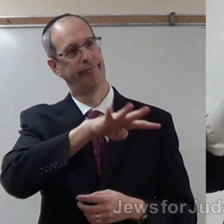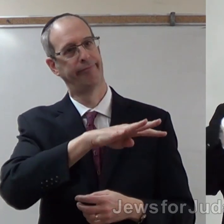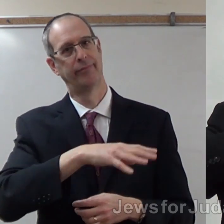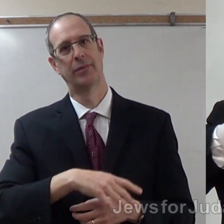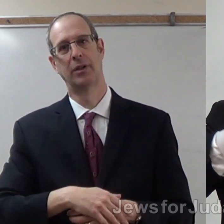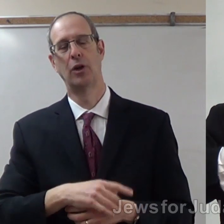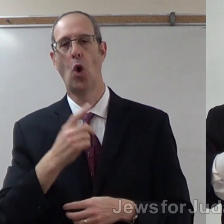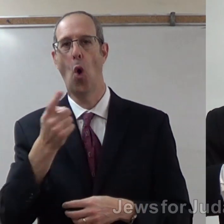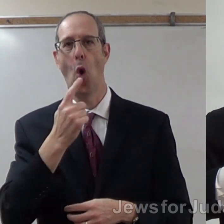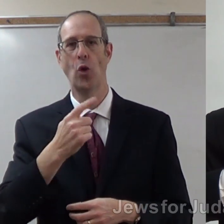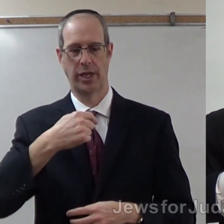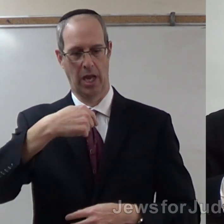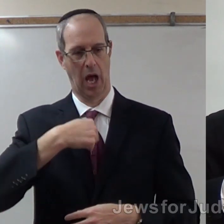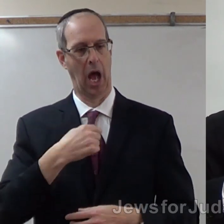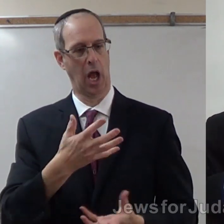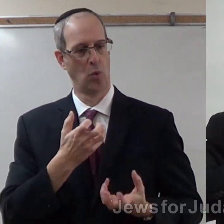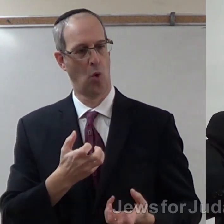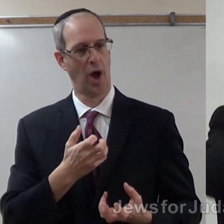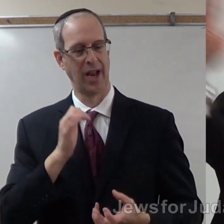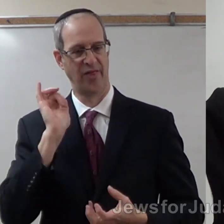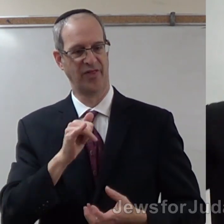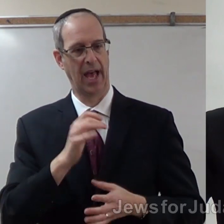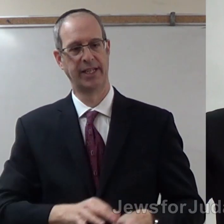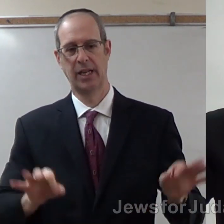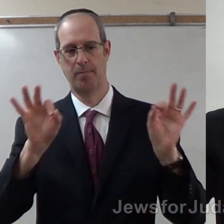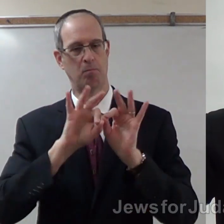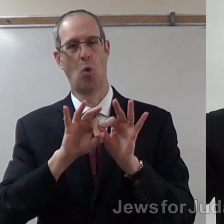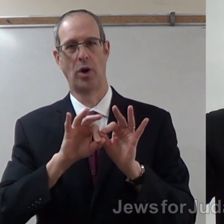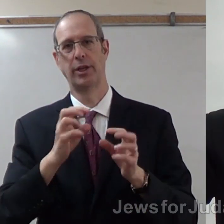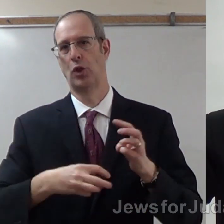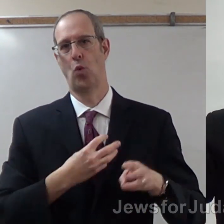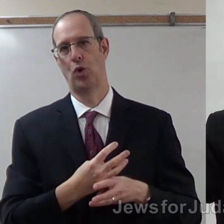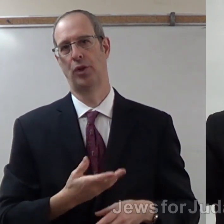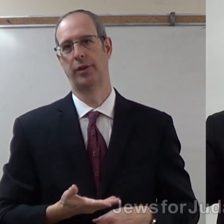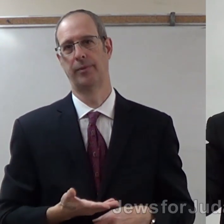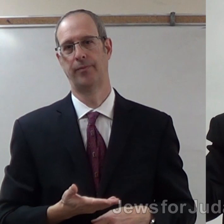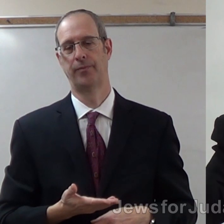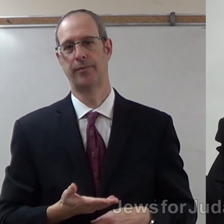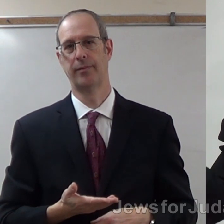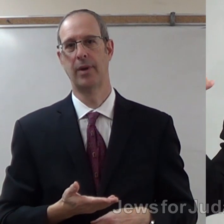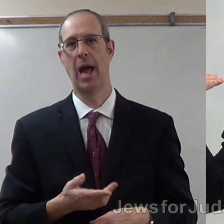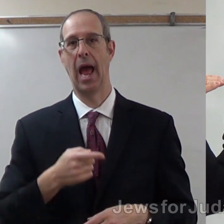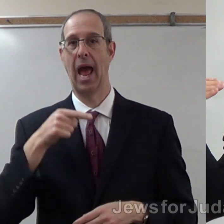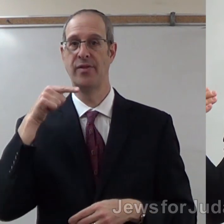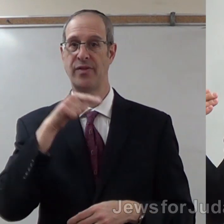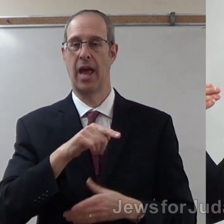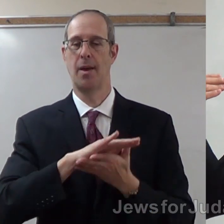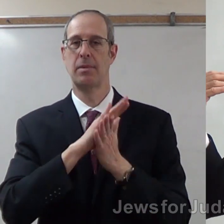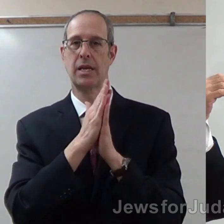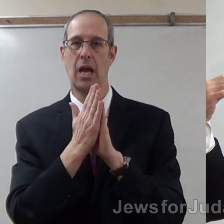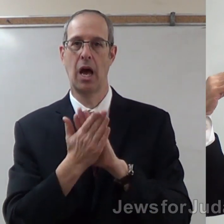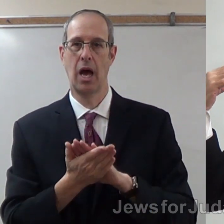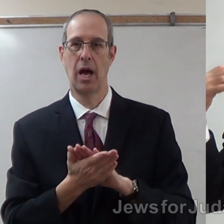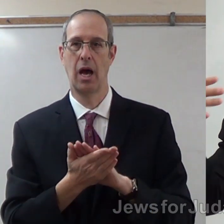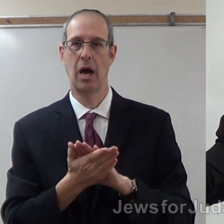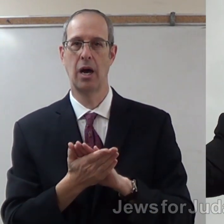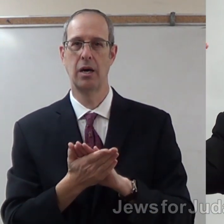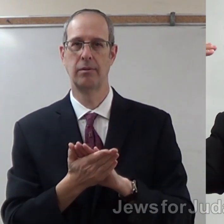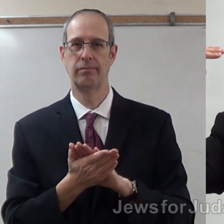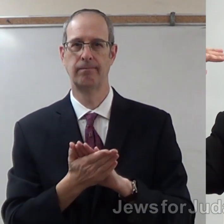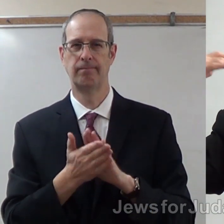cares? Only what I want. That's the only thing that's important. And they become